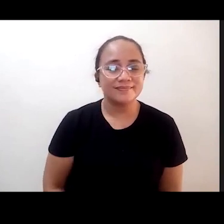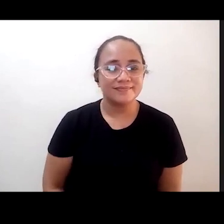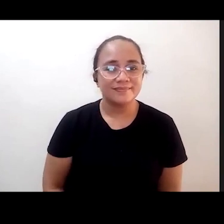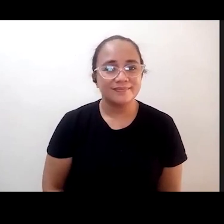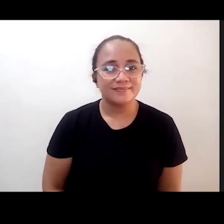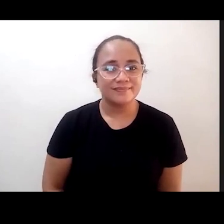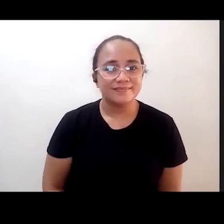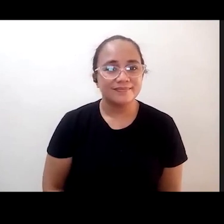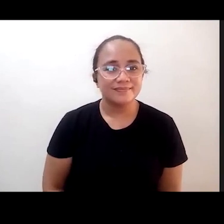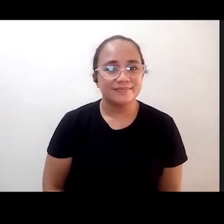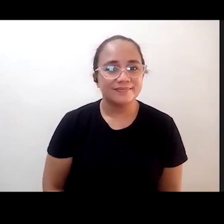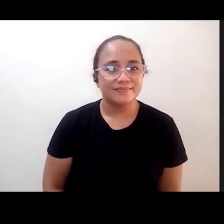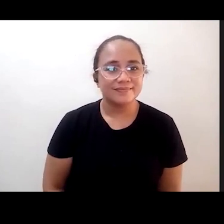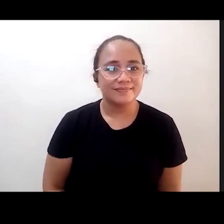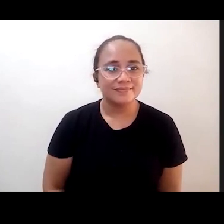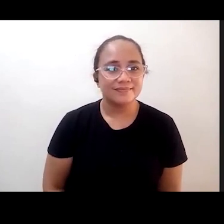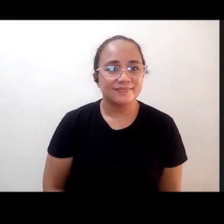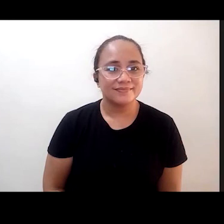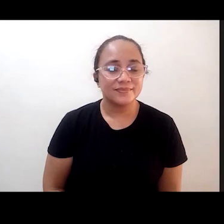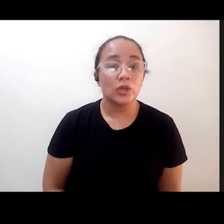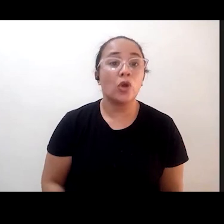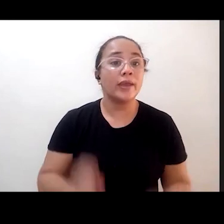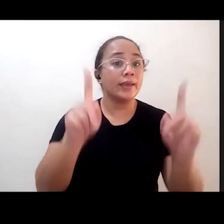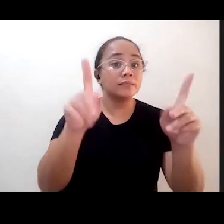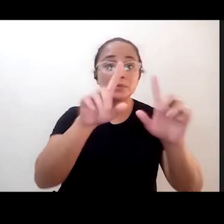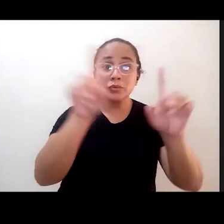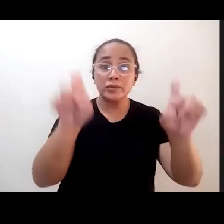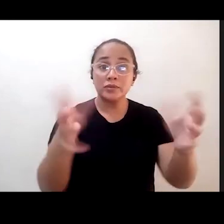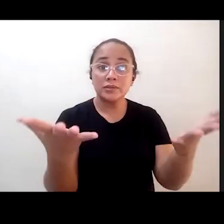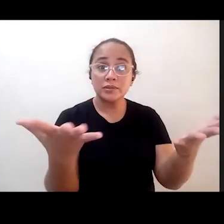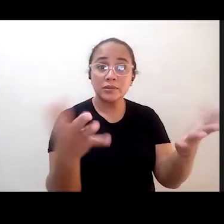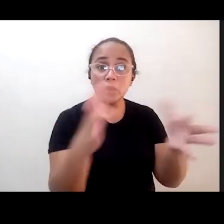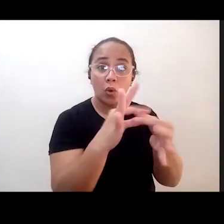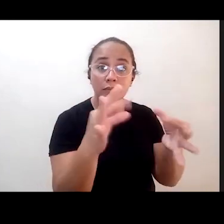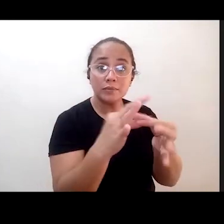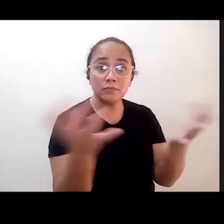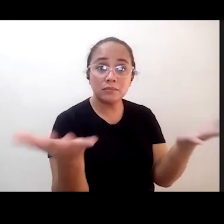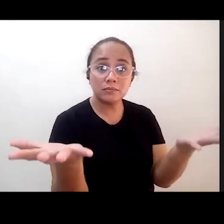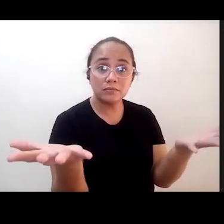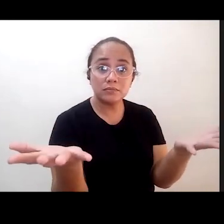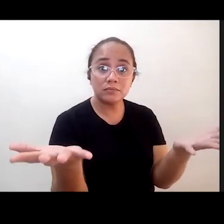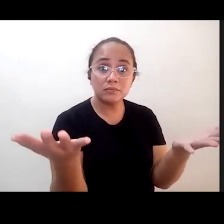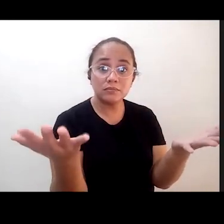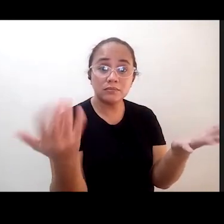Okay. All right. Any questions, comments?